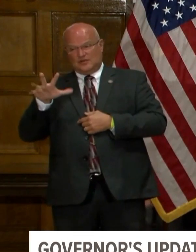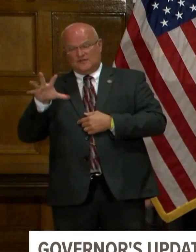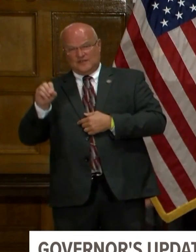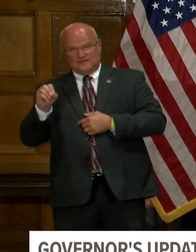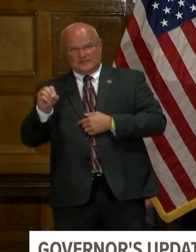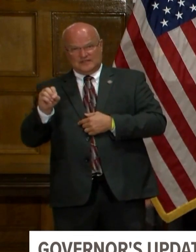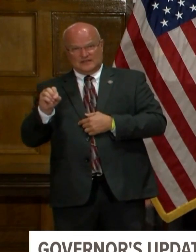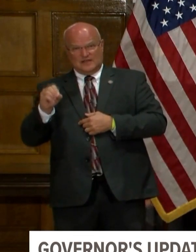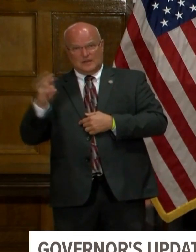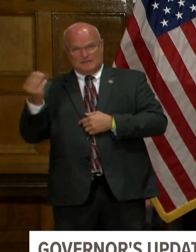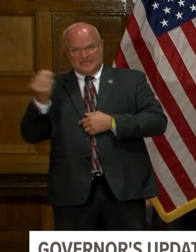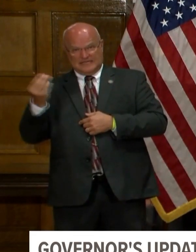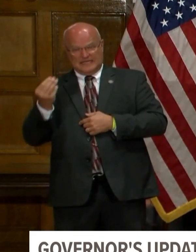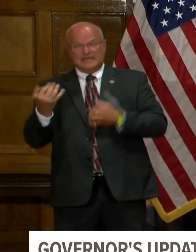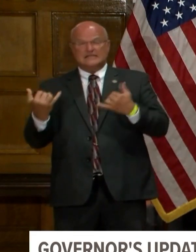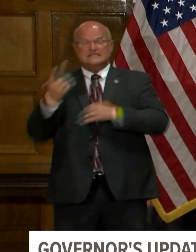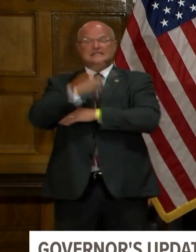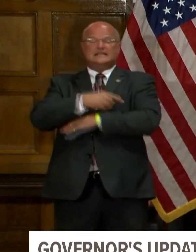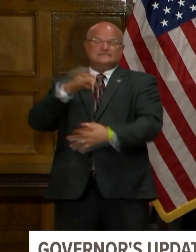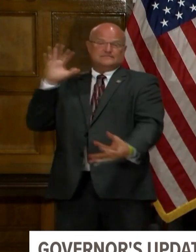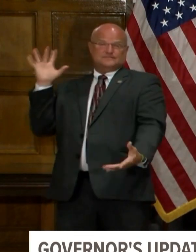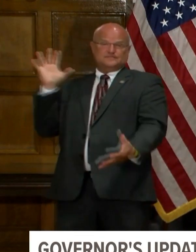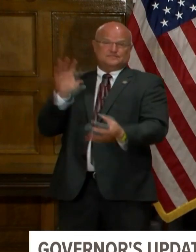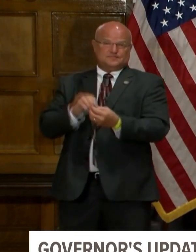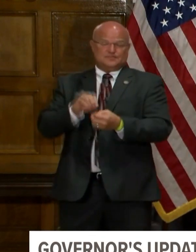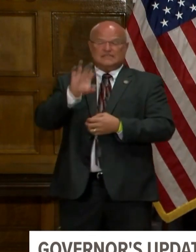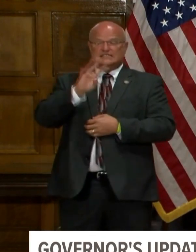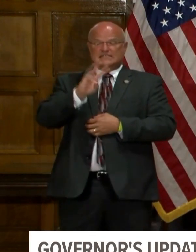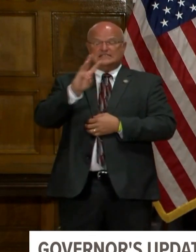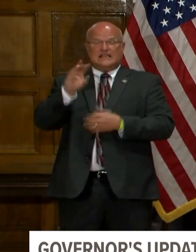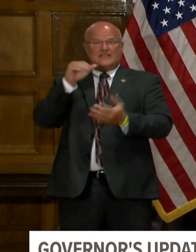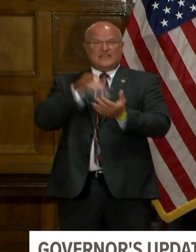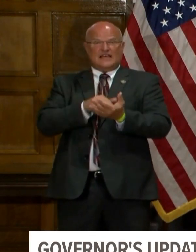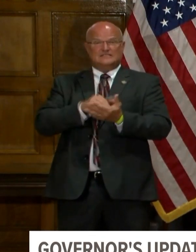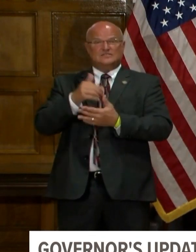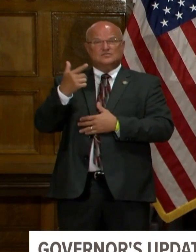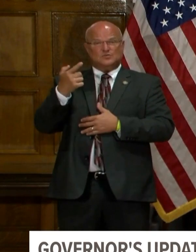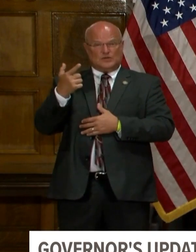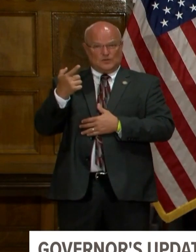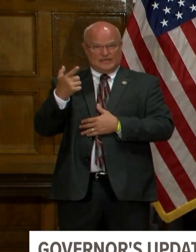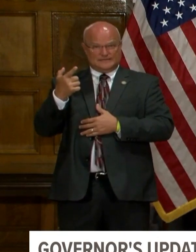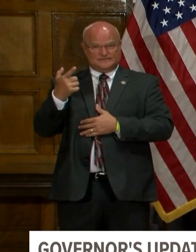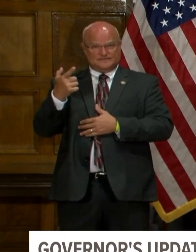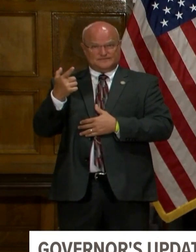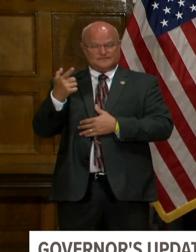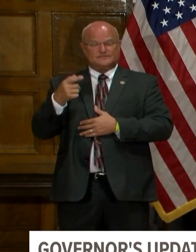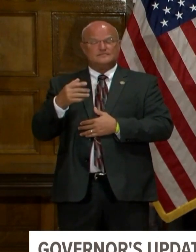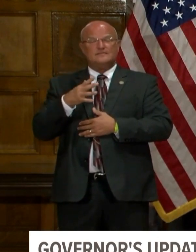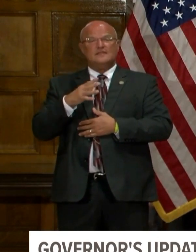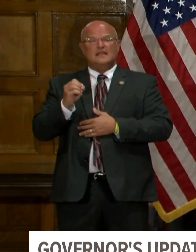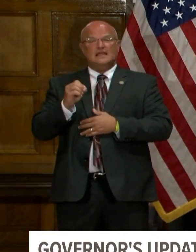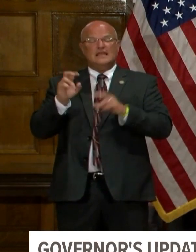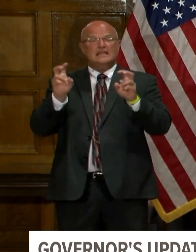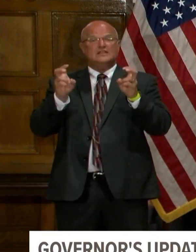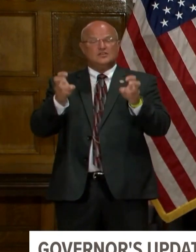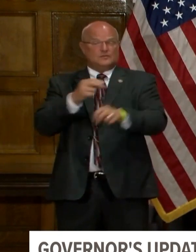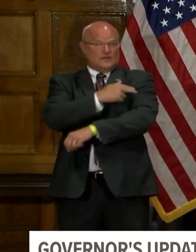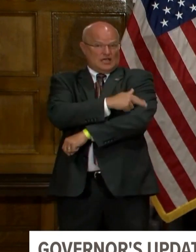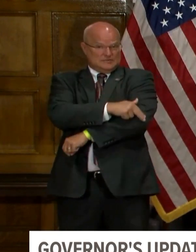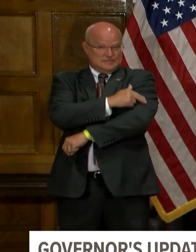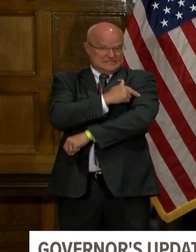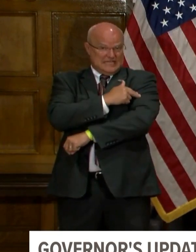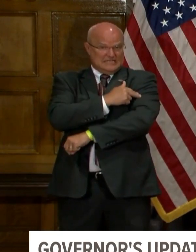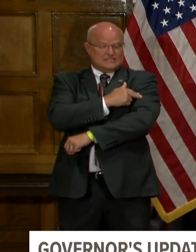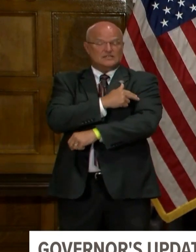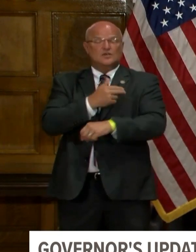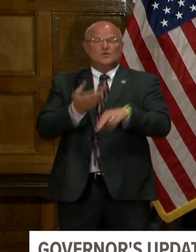350. So today we have a total cumulative of 66,021 tests. And in terms of